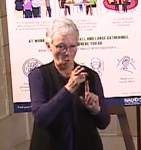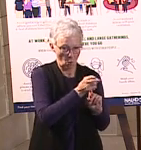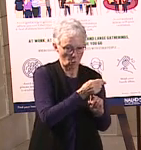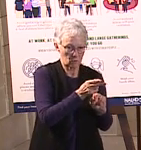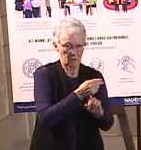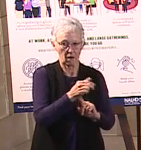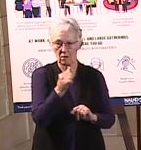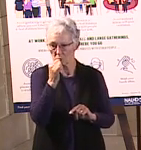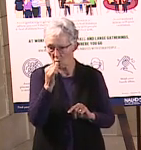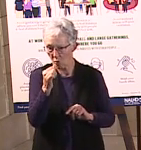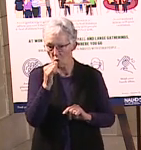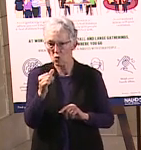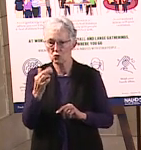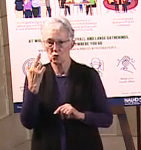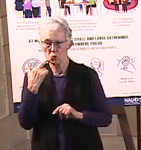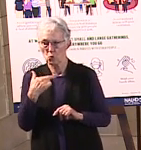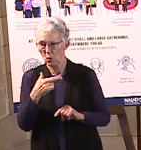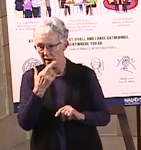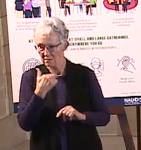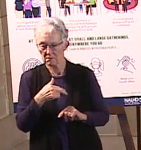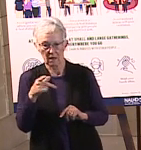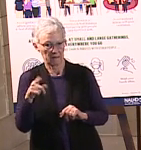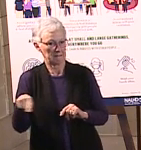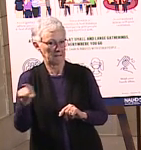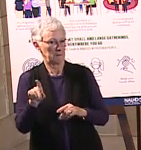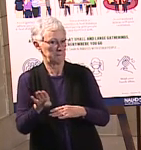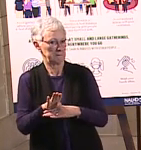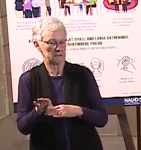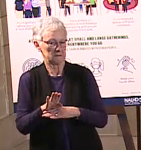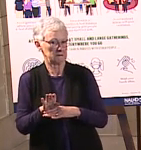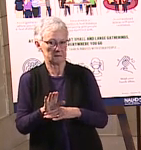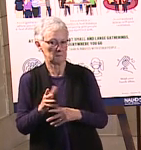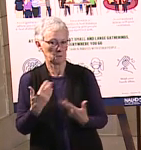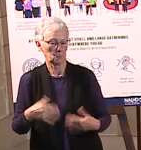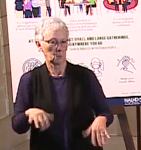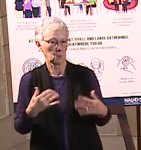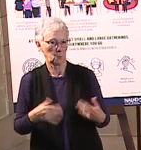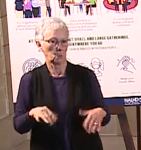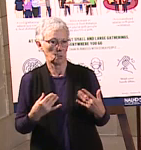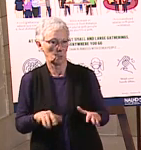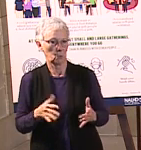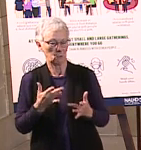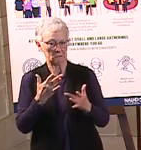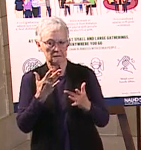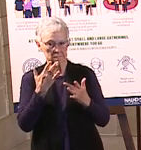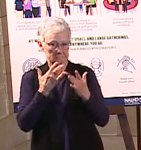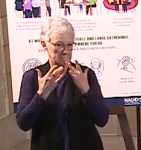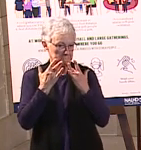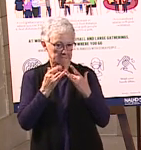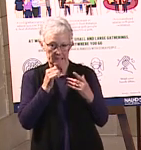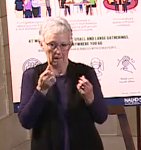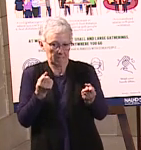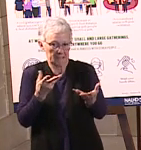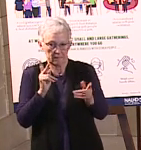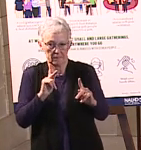bars and restaurants. And you may recall that back in March, I issued an executive order that allows bars to be able to